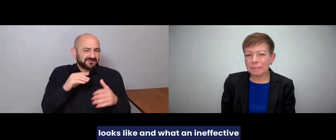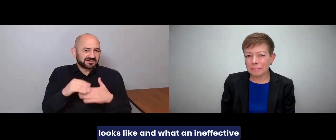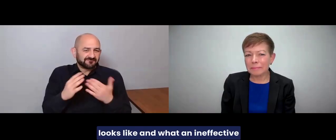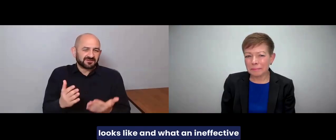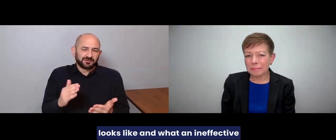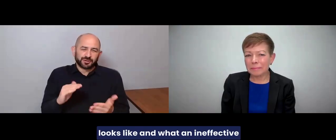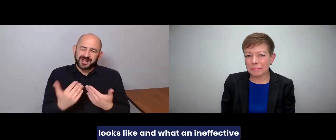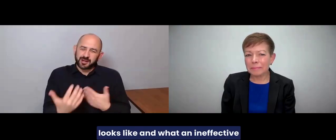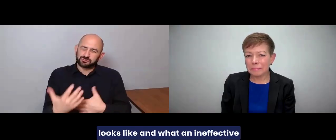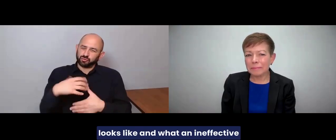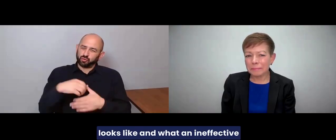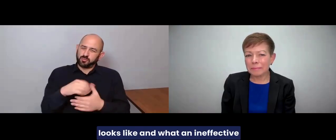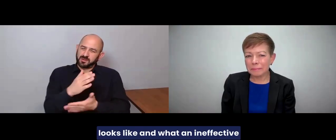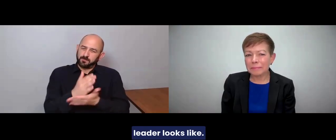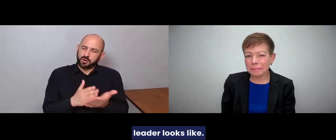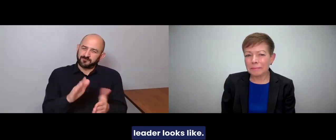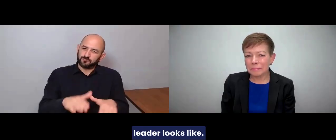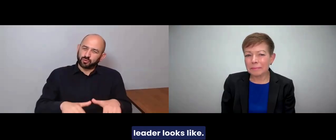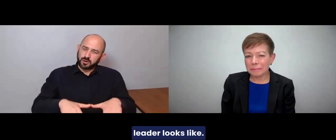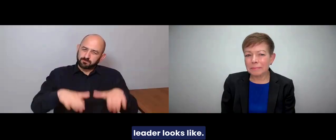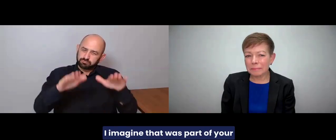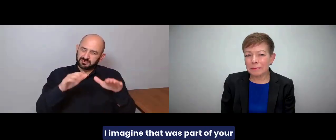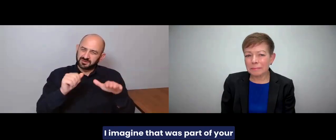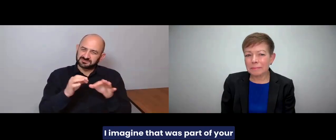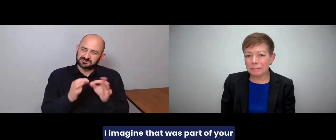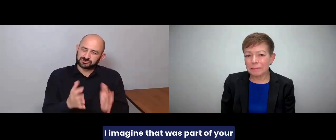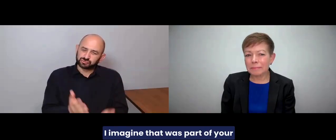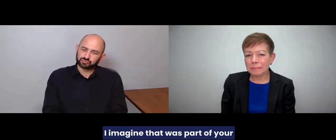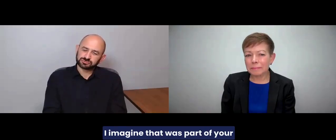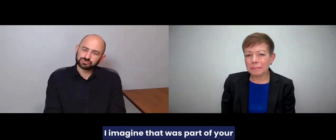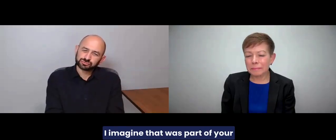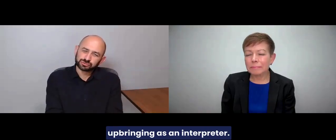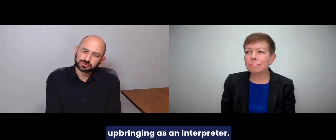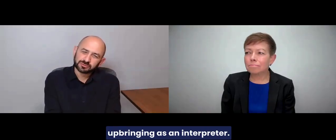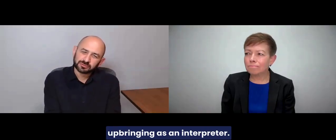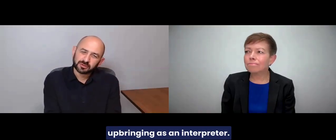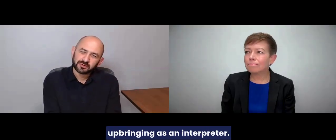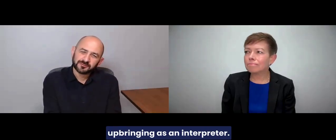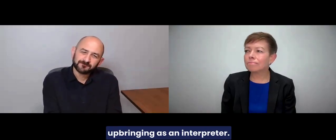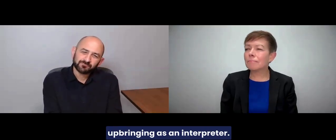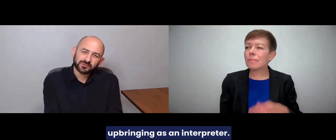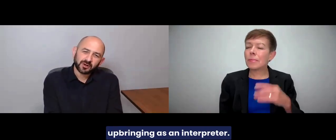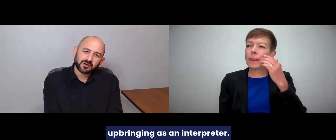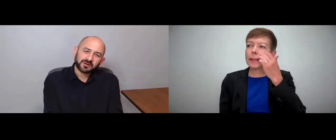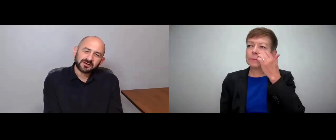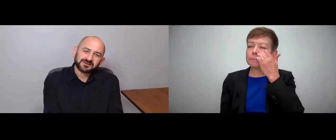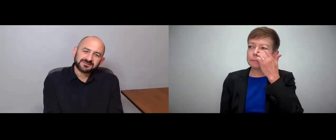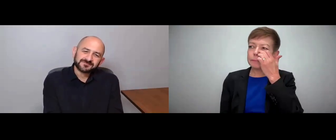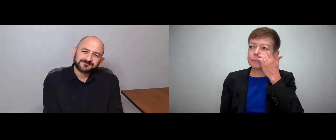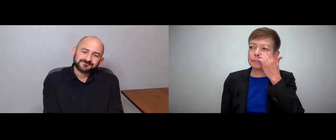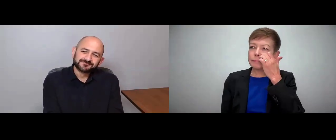leader looks like and what an ineffective leader looks like. I imagine that was part of your upbringing as an interpreter.